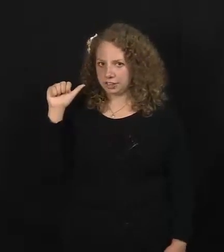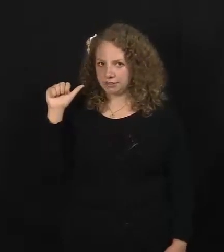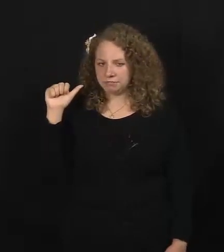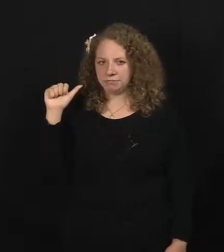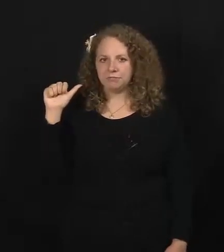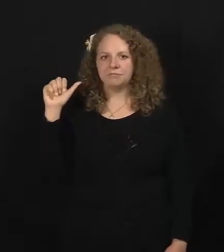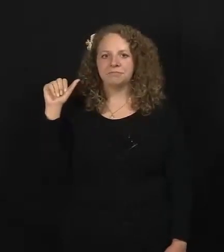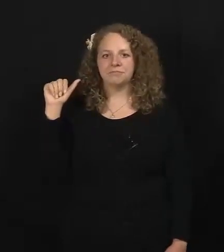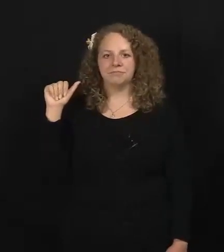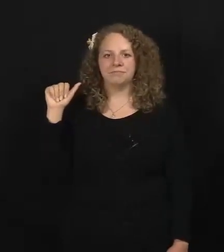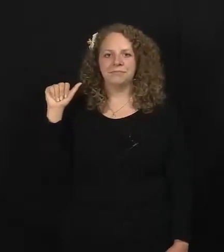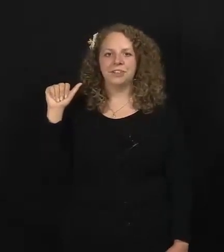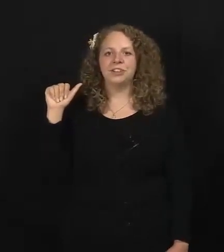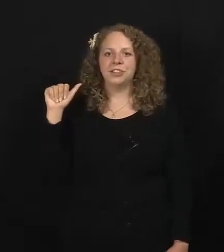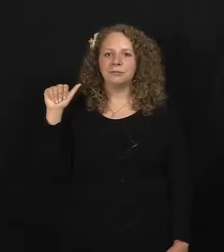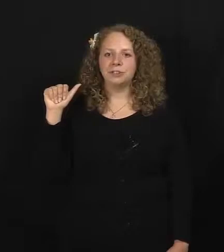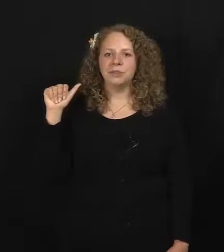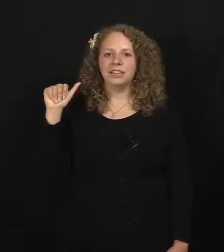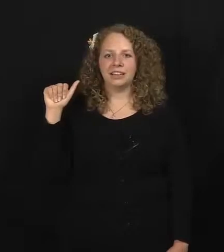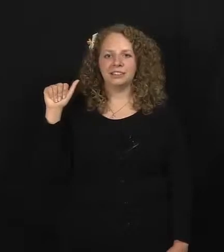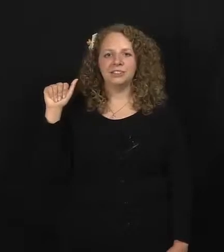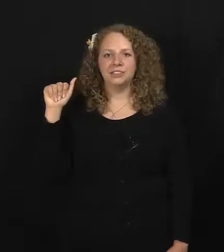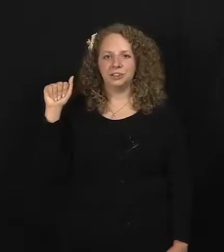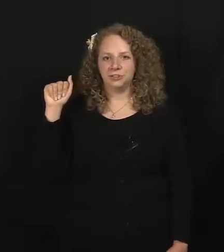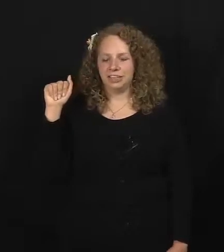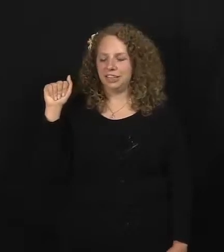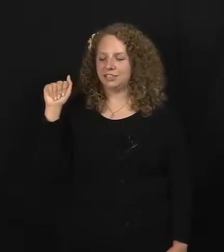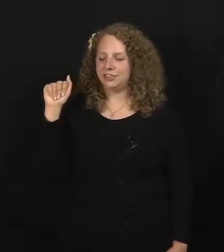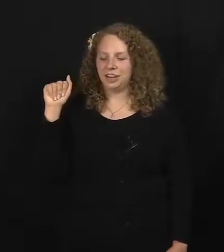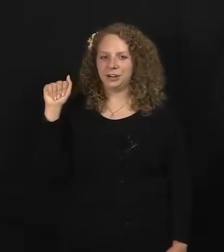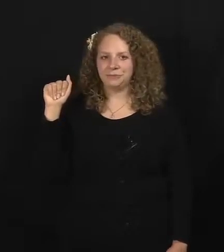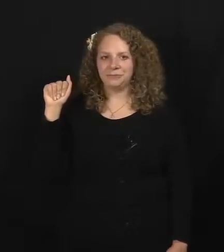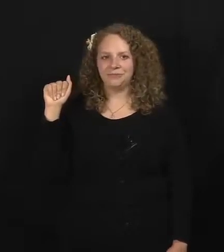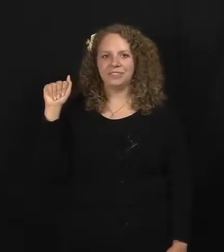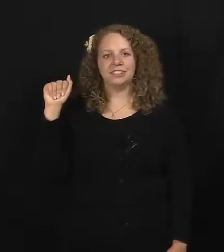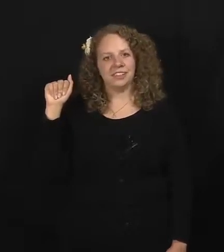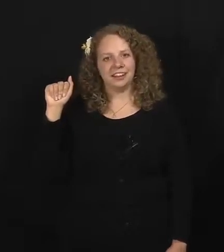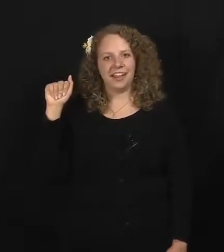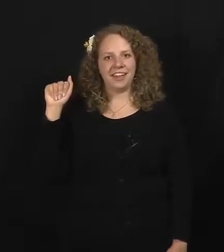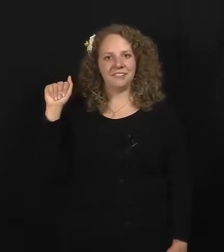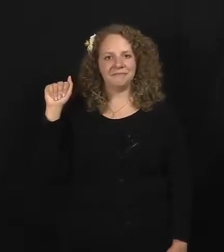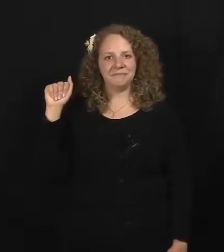in. Your thumb should be against your index finger, the letter A.